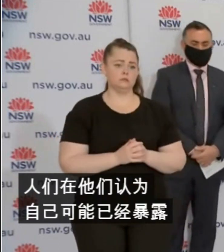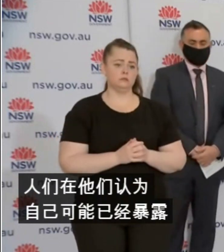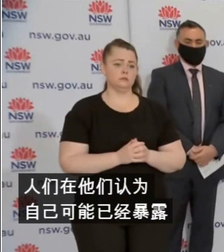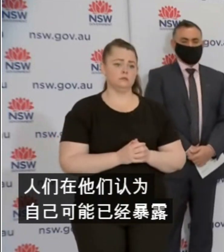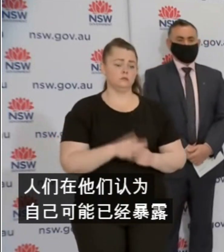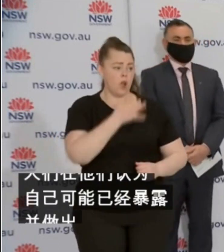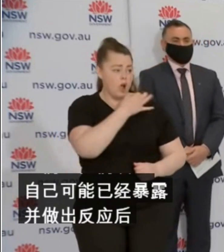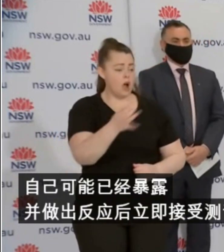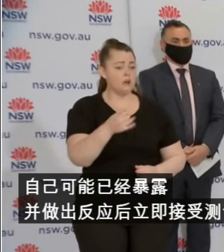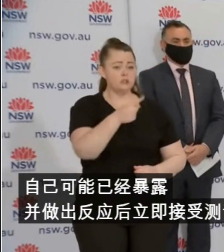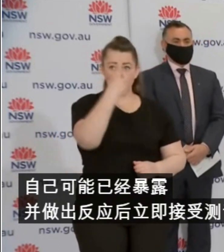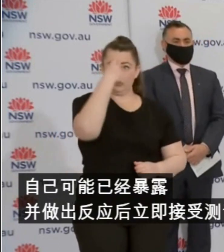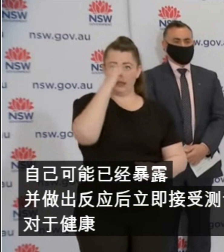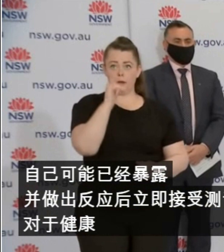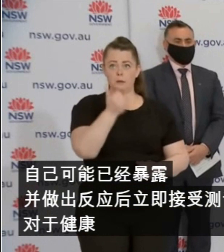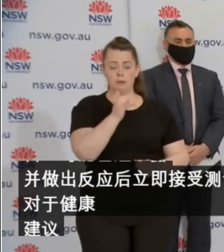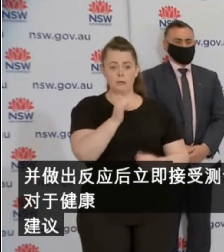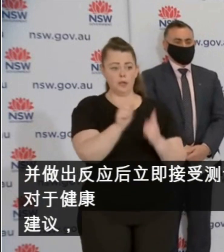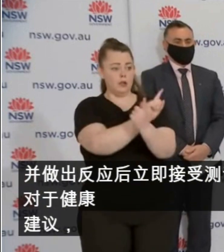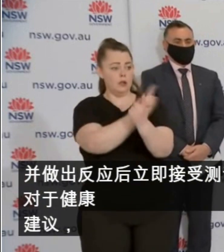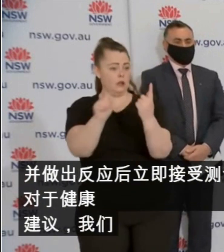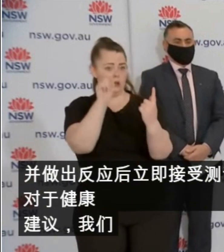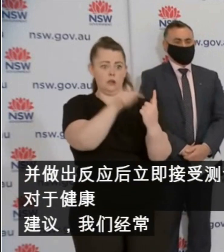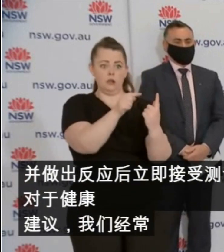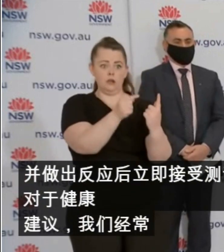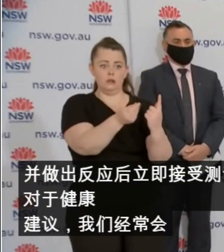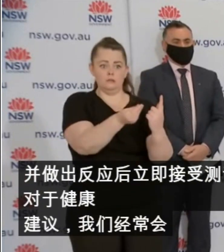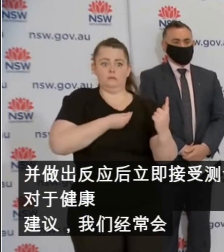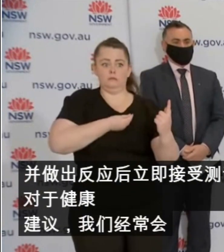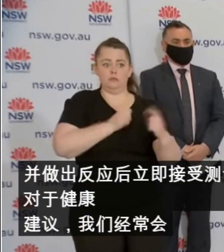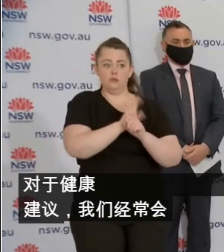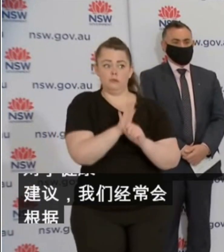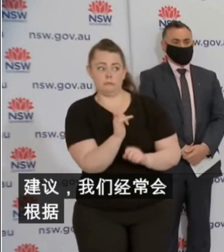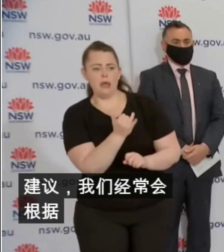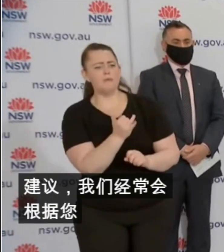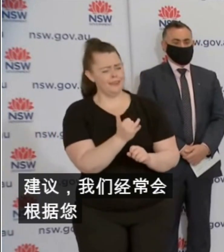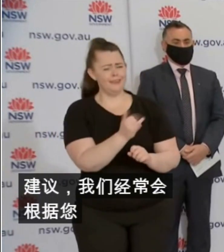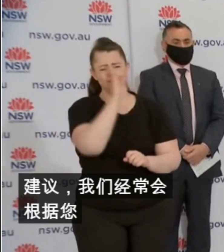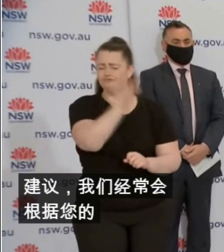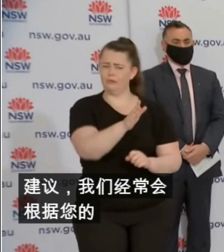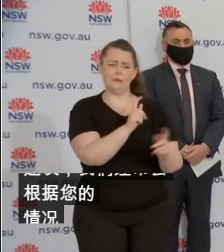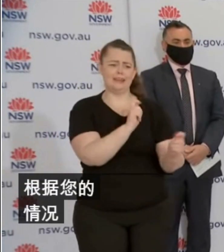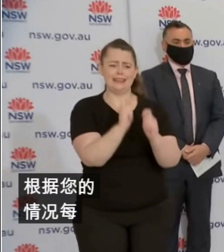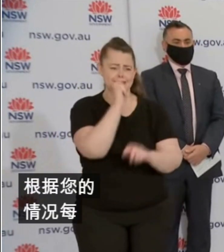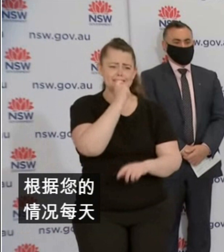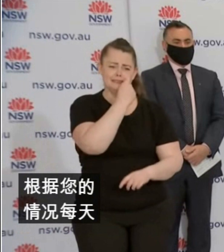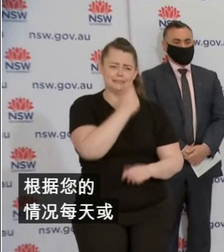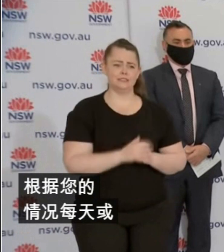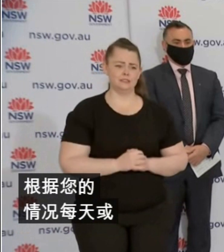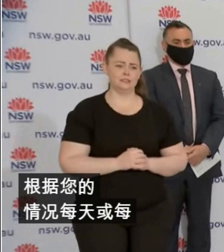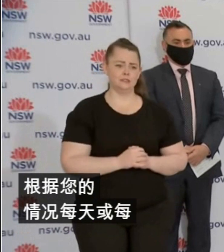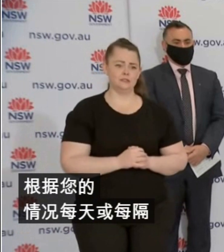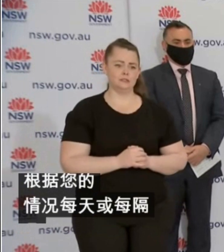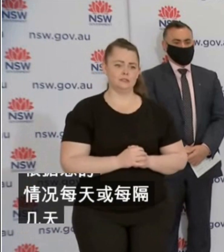exposed, and that they respond to the health advice. We often have people who are contacted, depending on your circumstances, on a